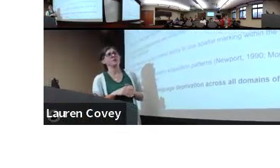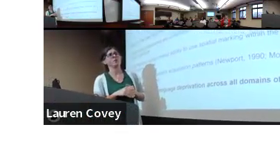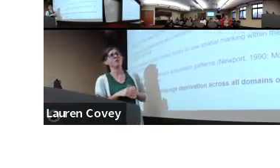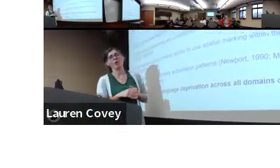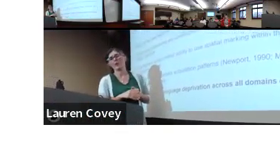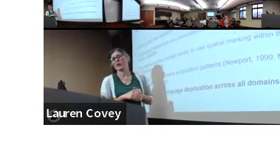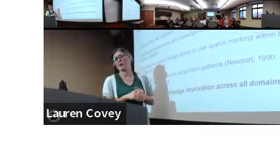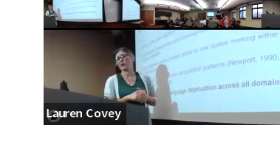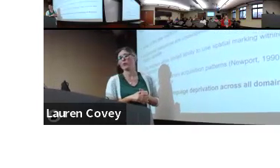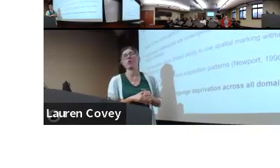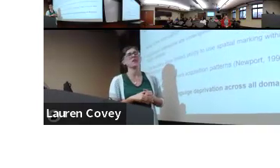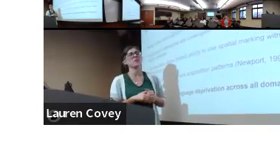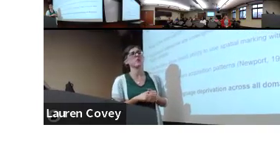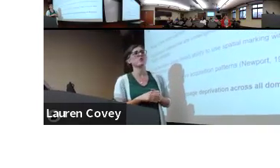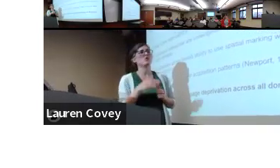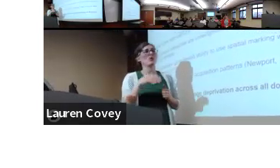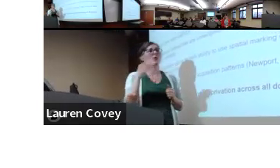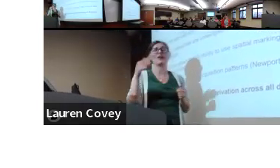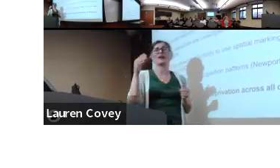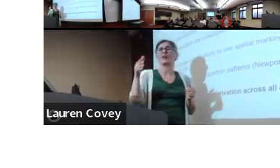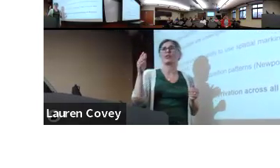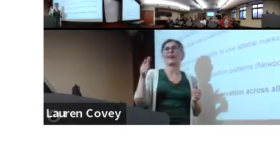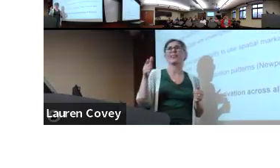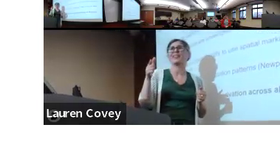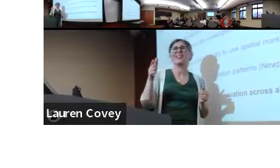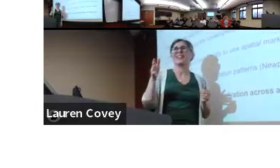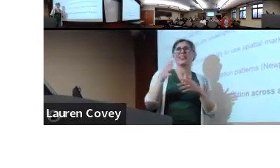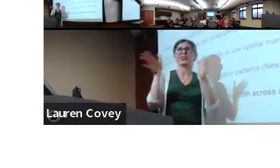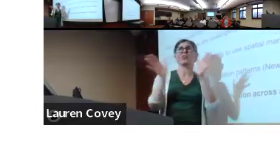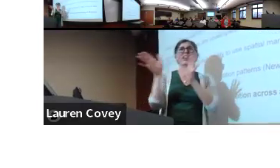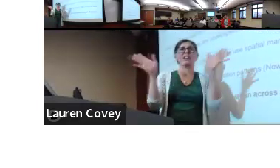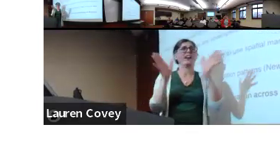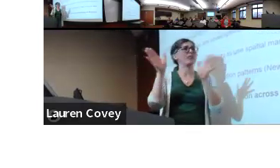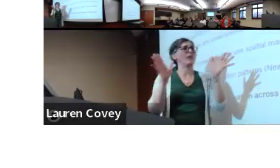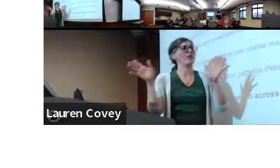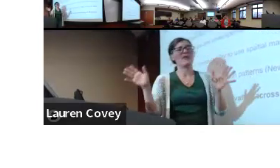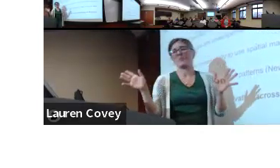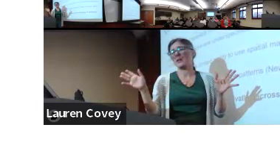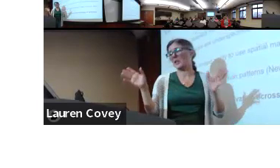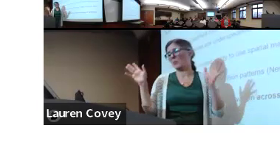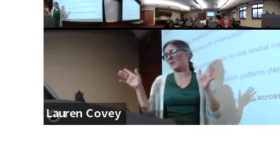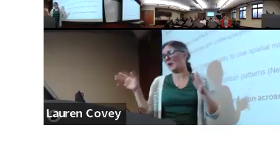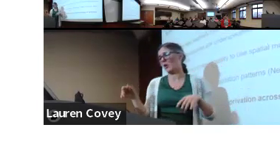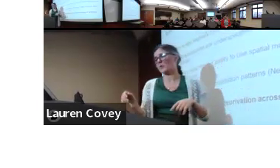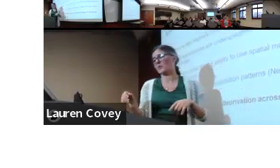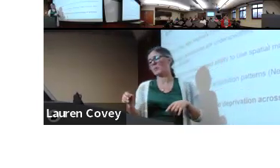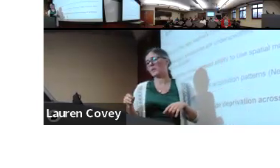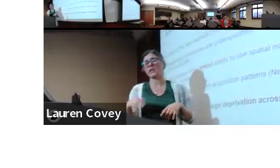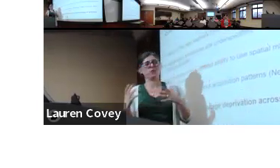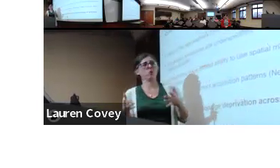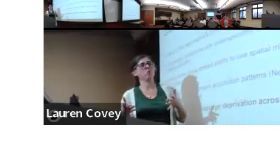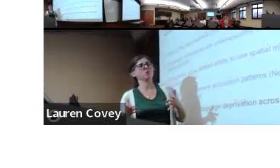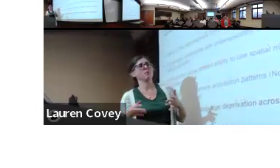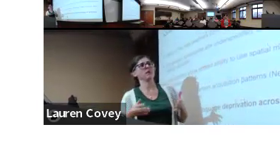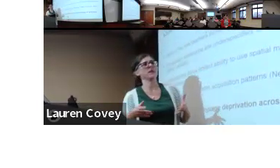sort of confirming what has been shown before, that once you start learning language late, there's really a large amount of variability in what the outcome is going to